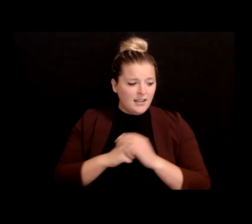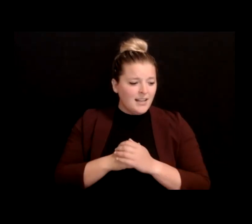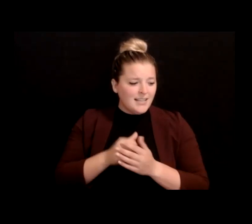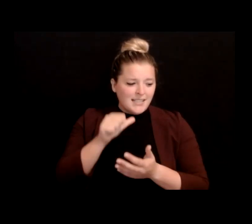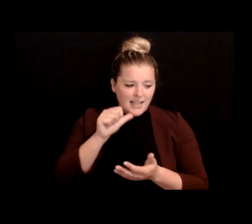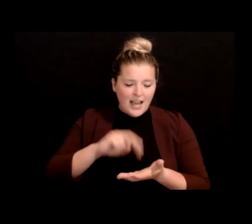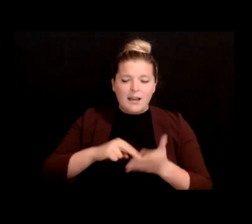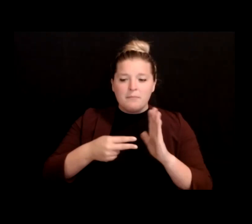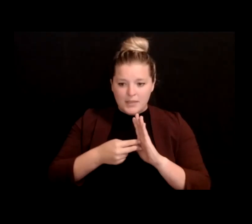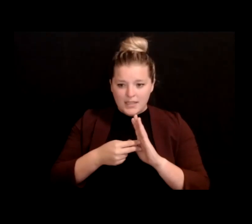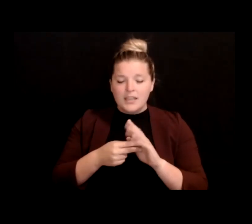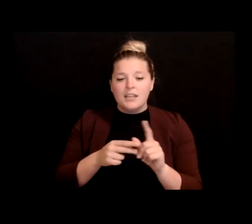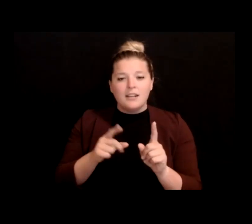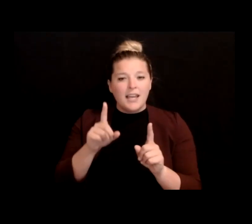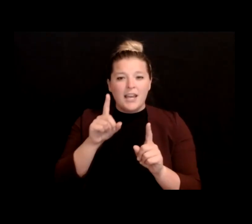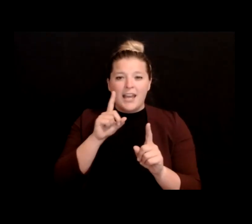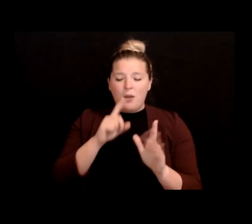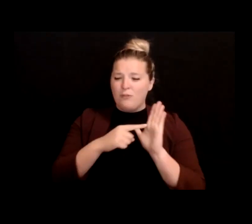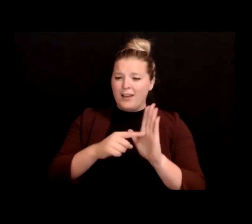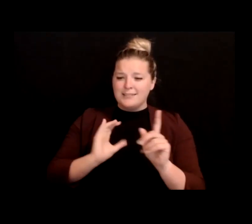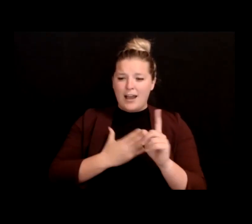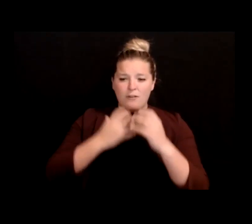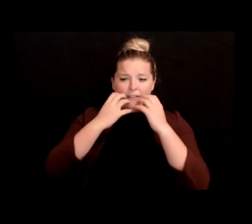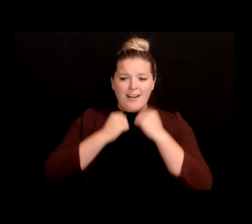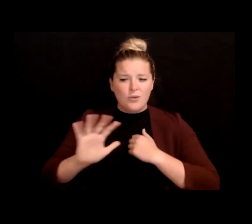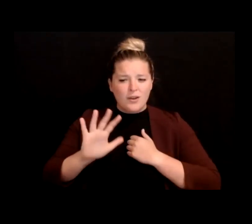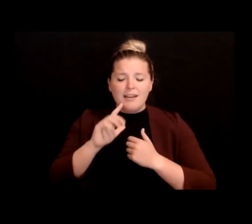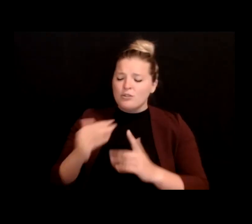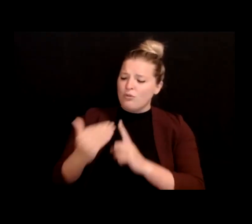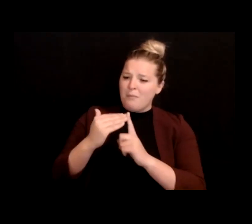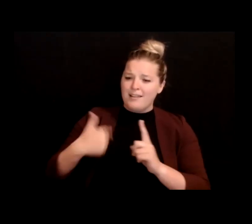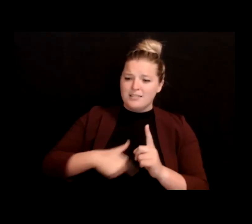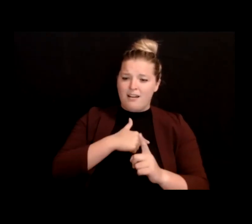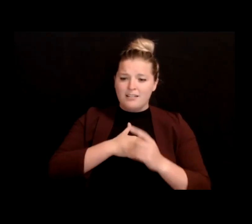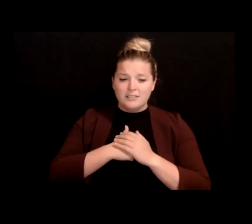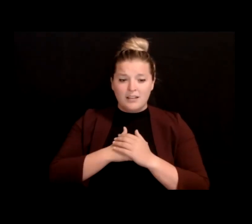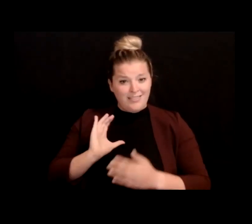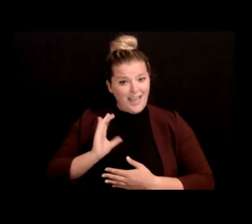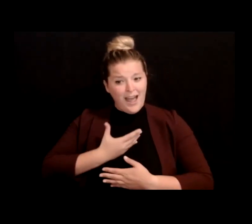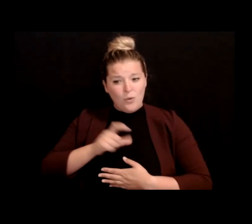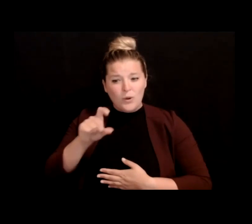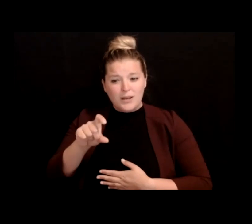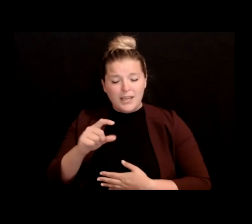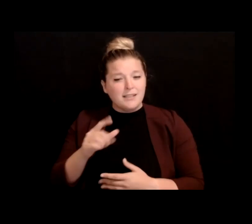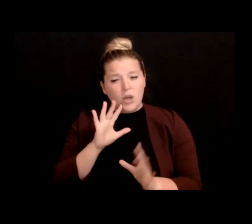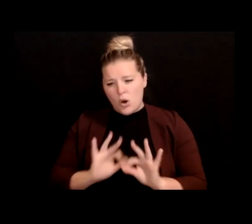worth or our value, but rather a reminder to all of us that all of our needs are worth fighting for,